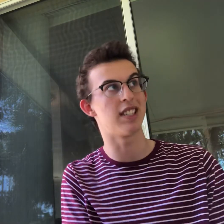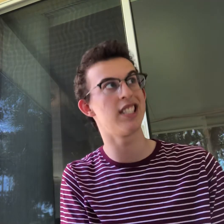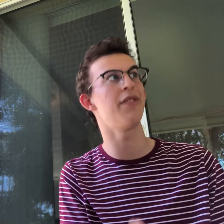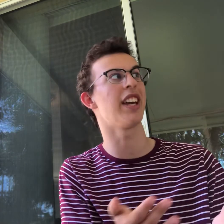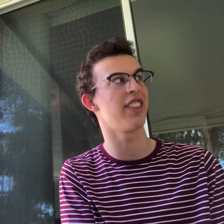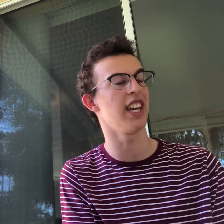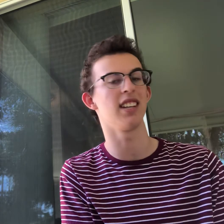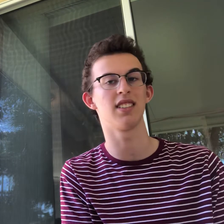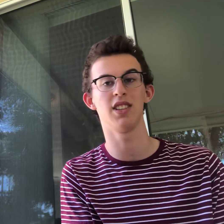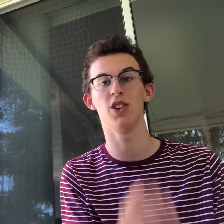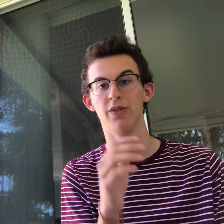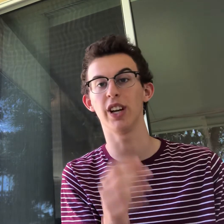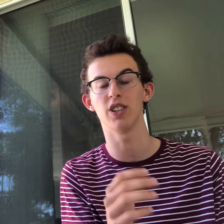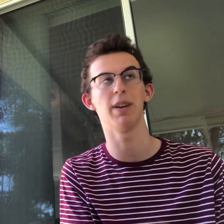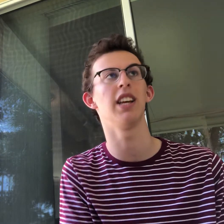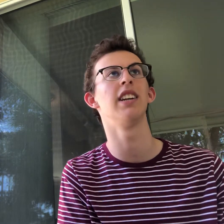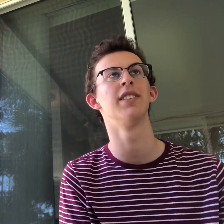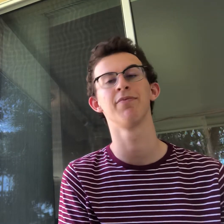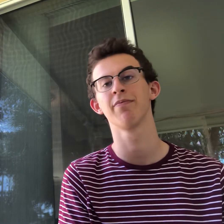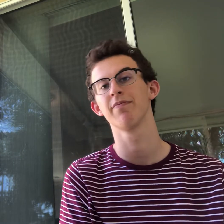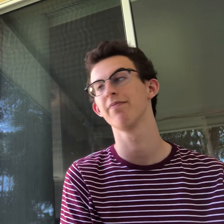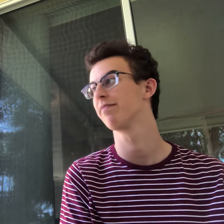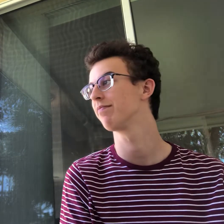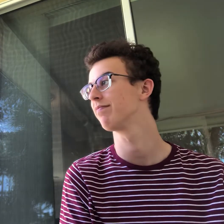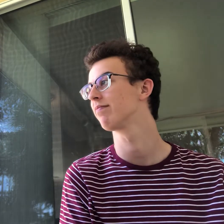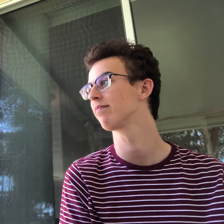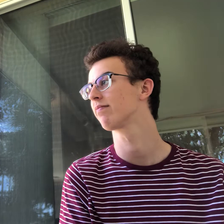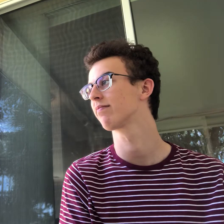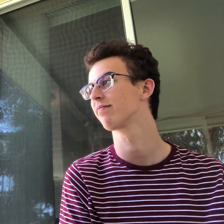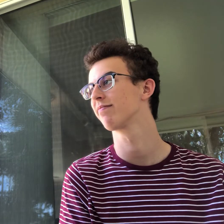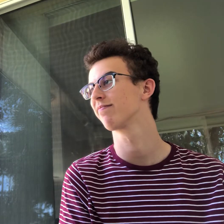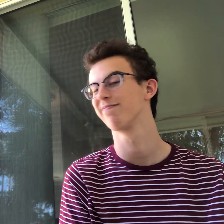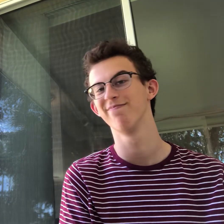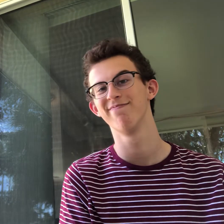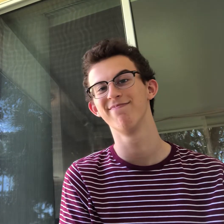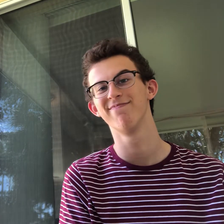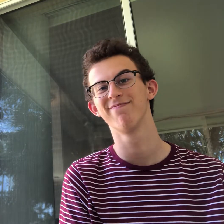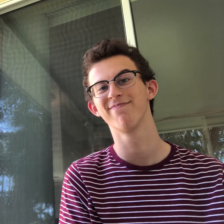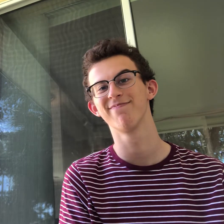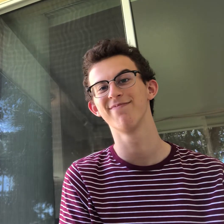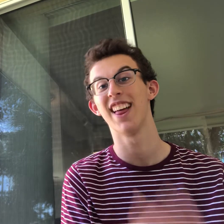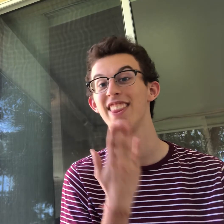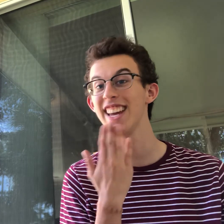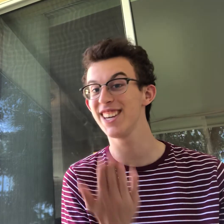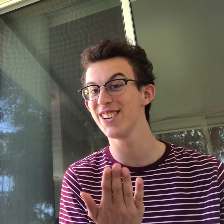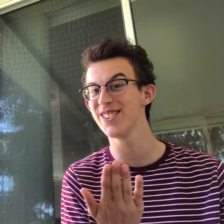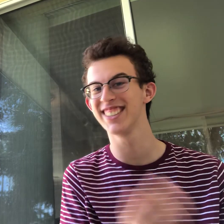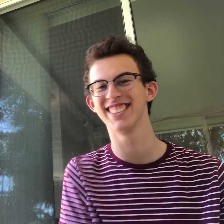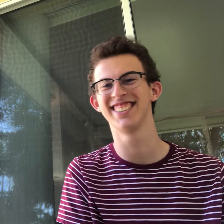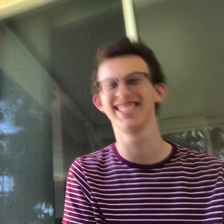specific things, you'll finger spell it. Okay. Well, thanks for joining us. I hope you enjoyed that. Bye. Thank you.